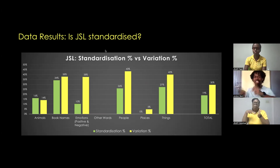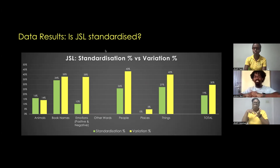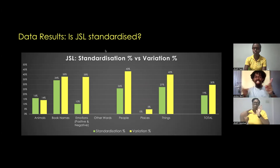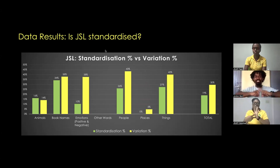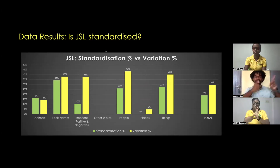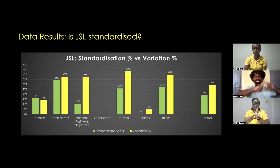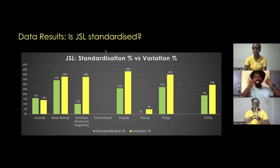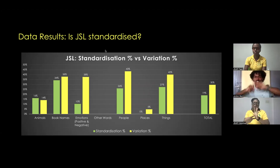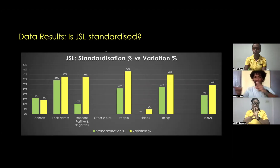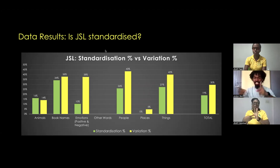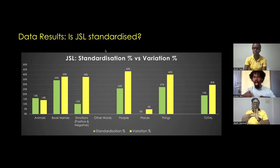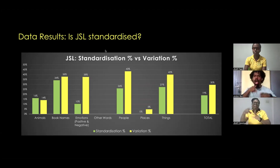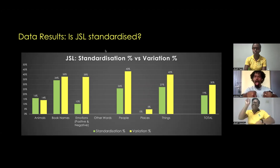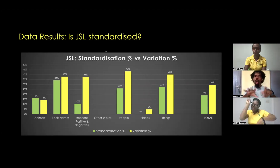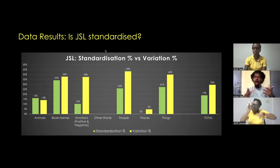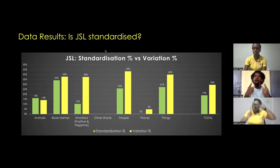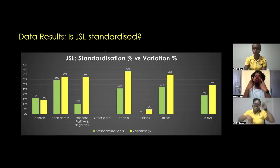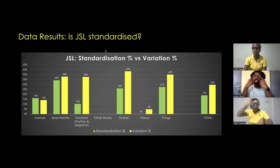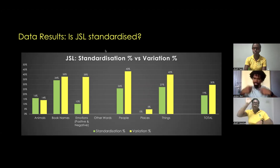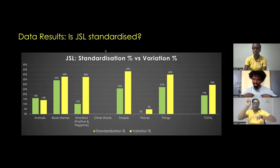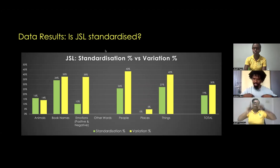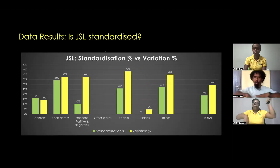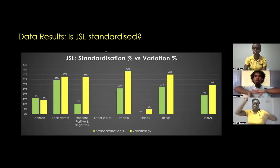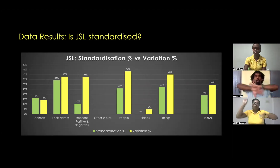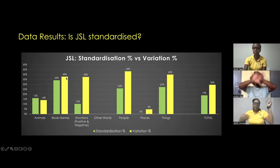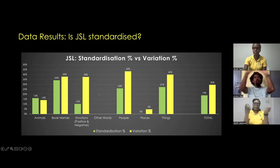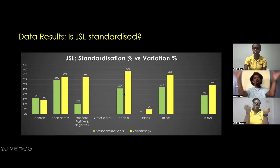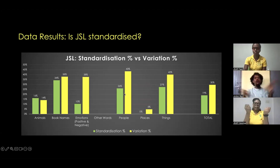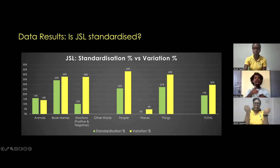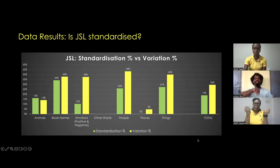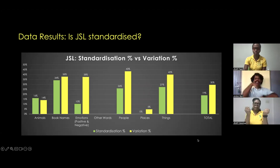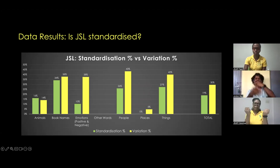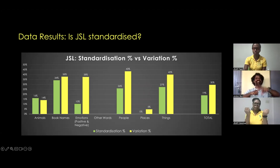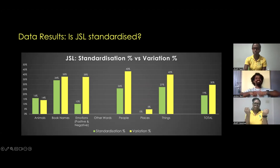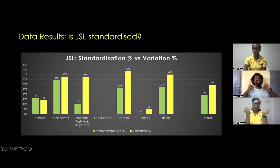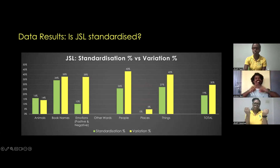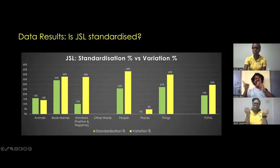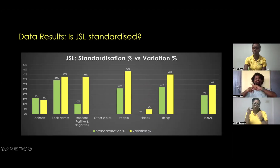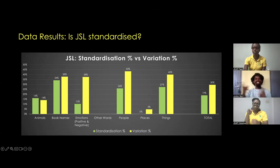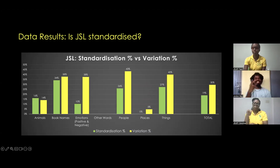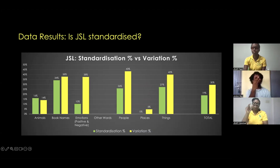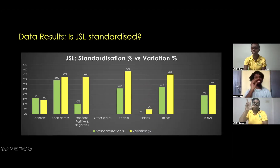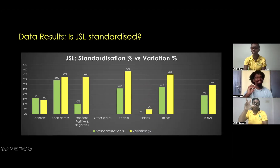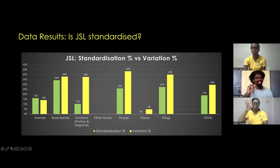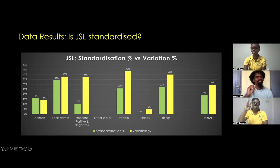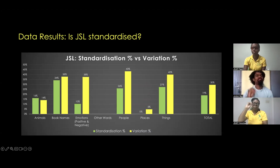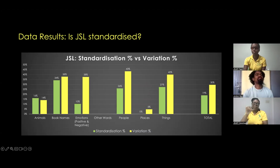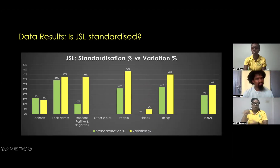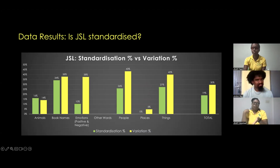So that shows us that what that simply means is that variations are more common in Jamaican